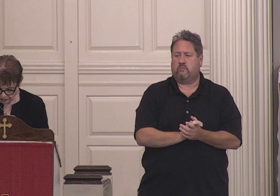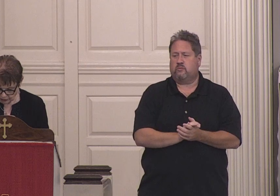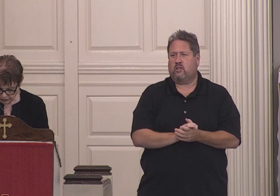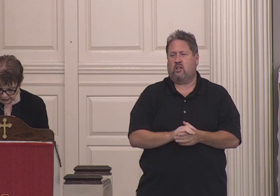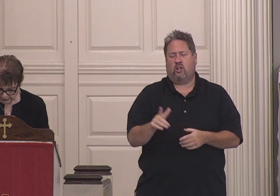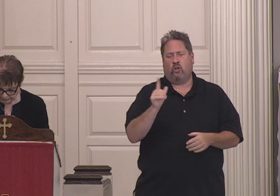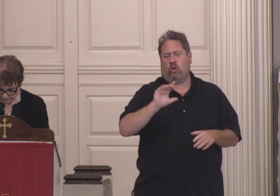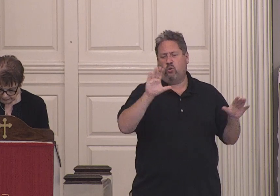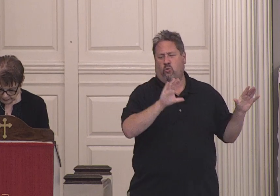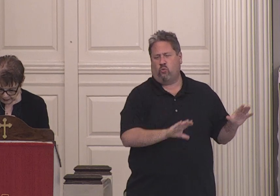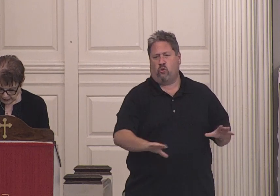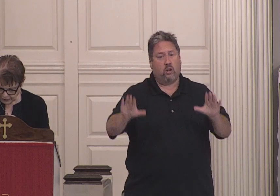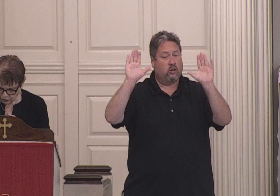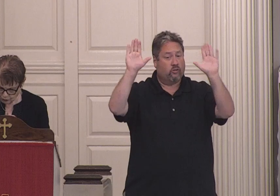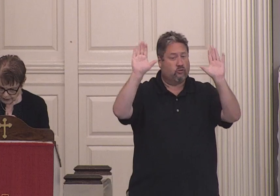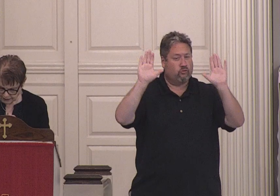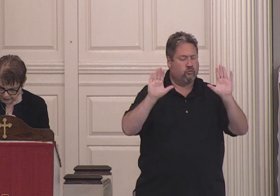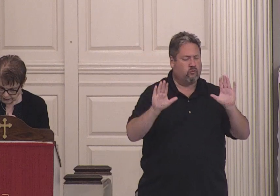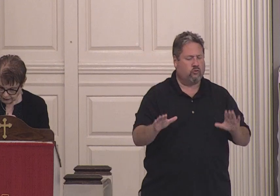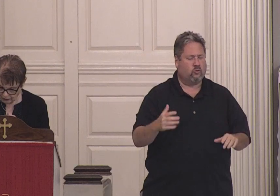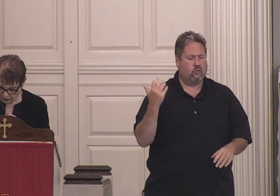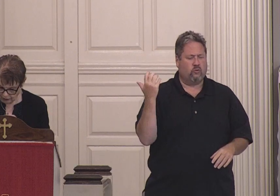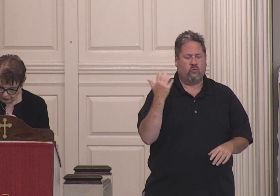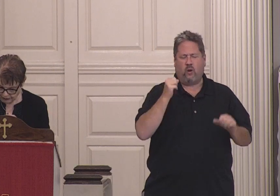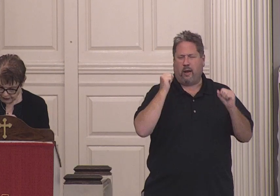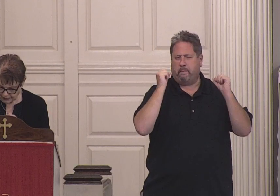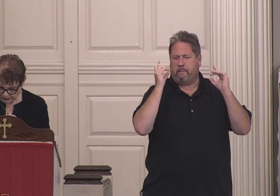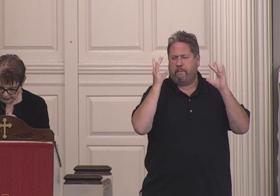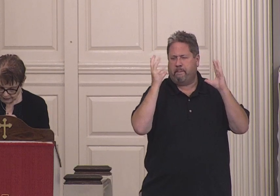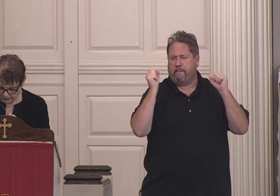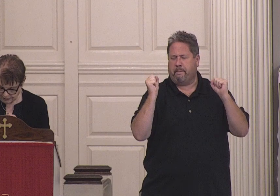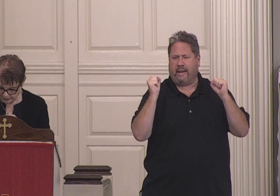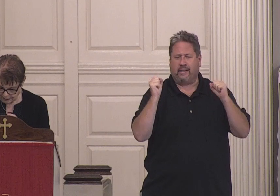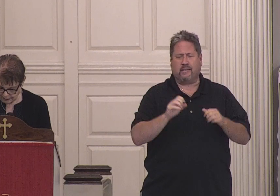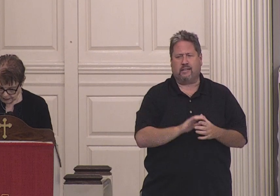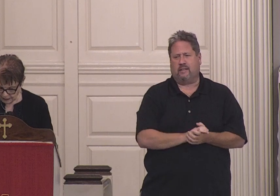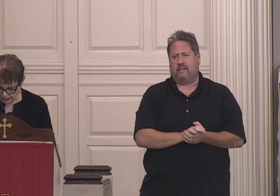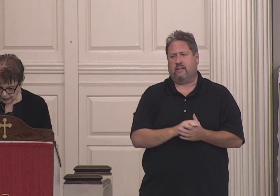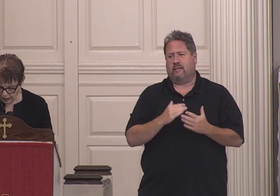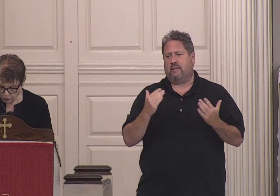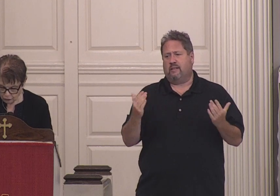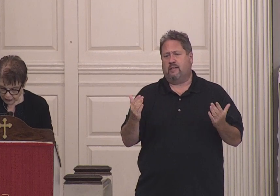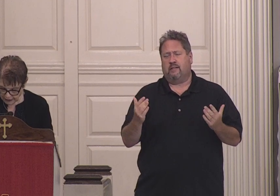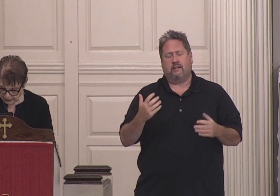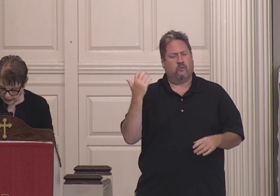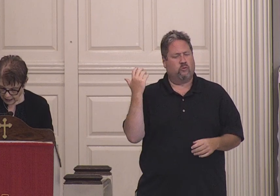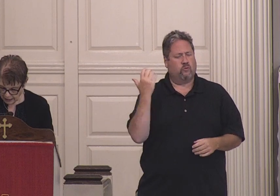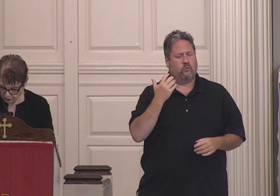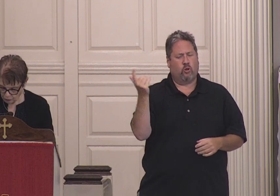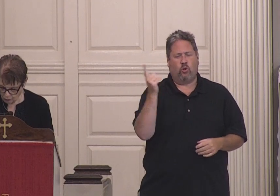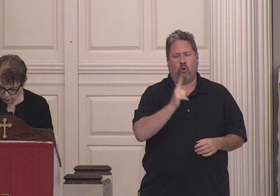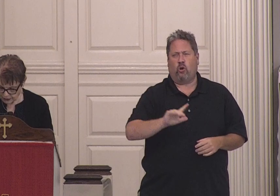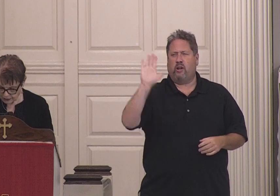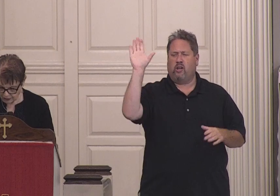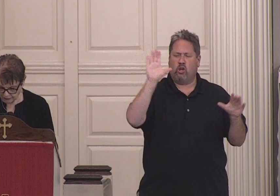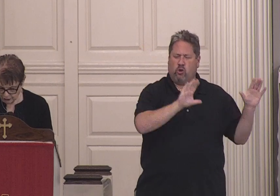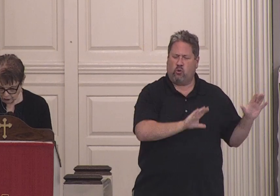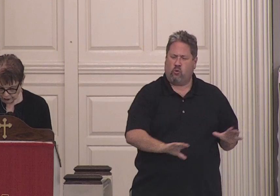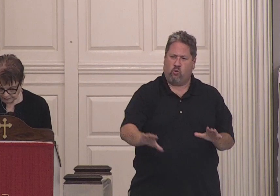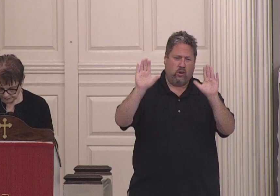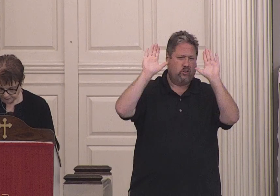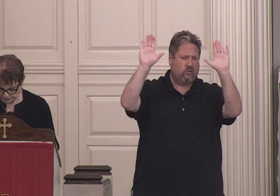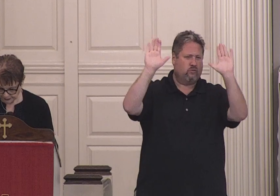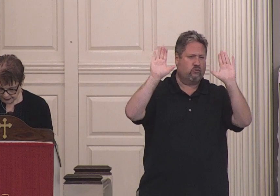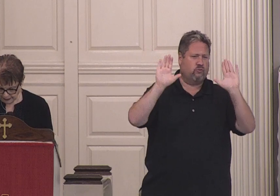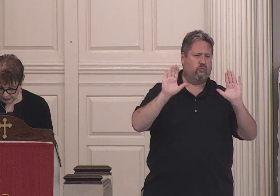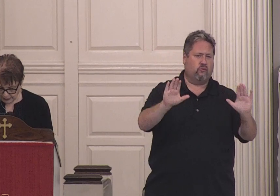works of the Lord, exquisite in all their delights. How great works of the Lord.